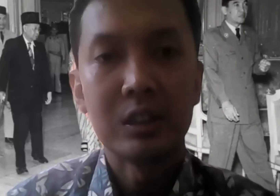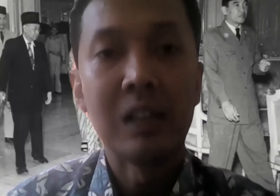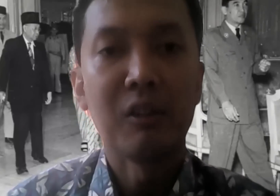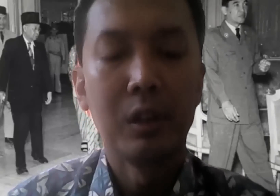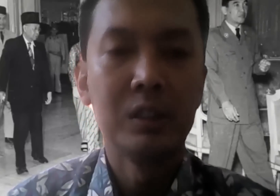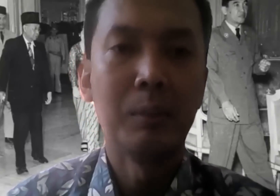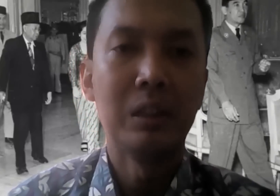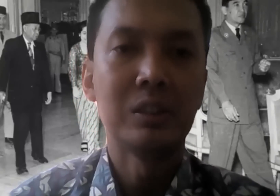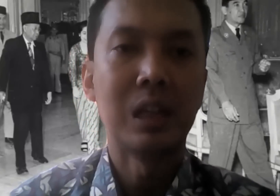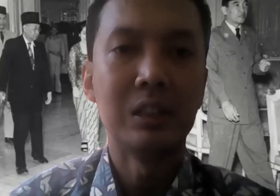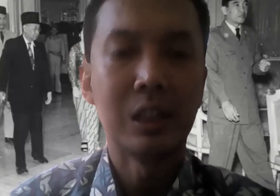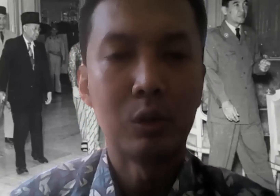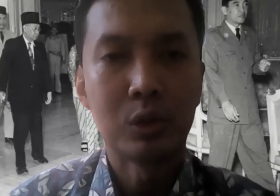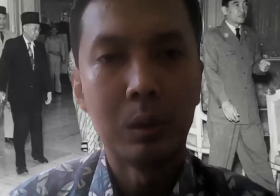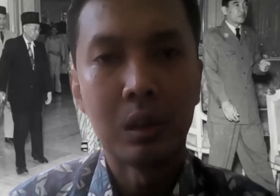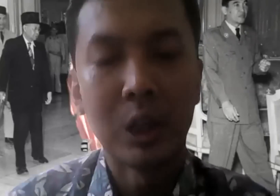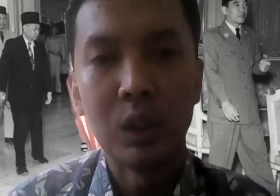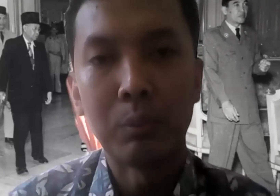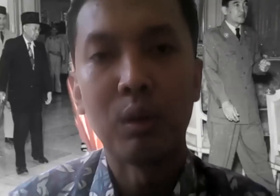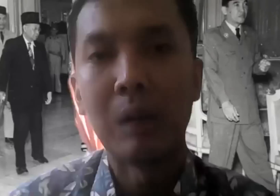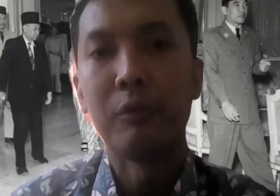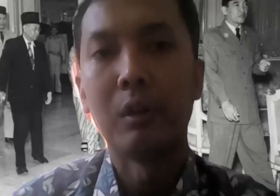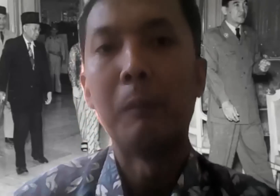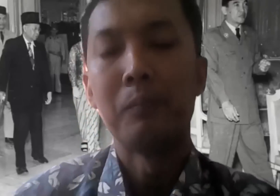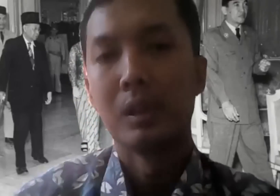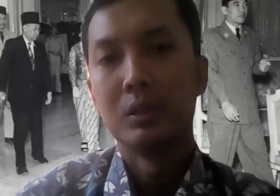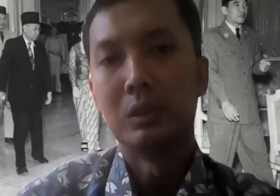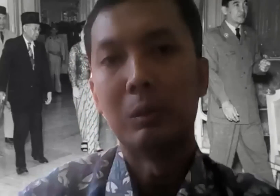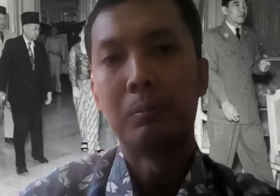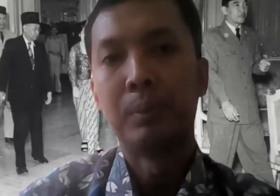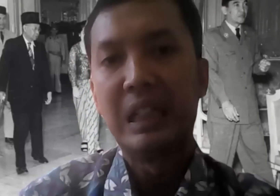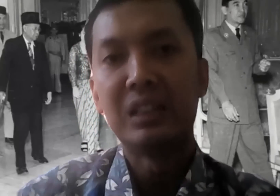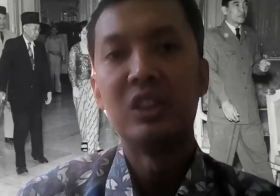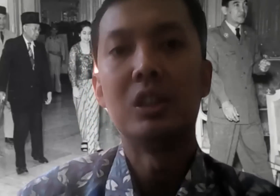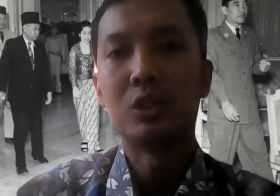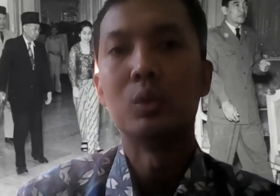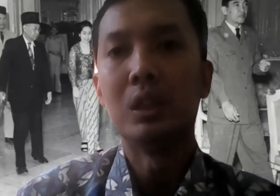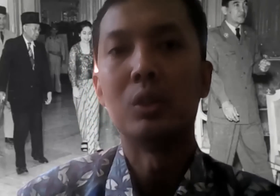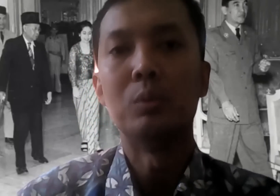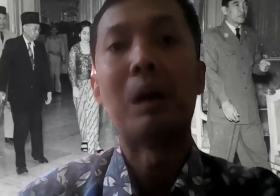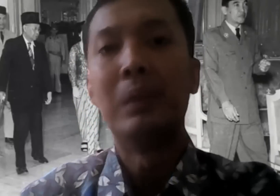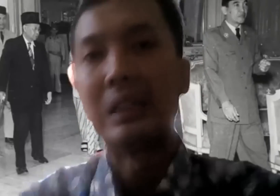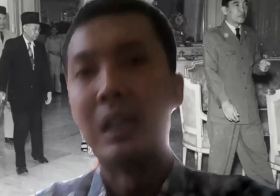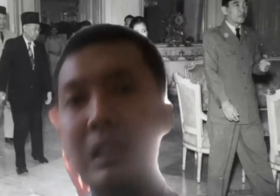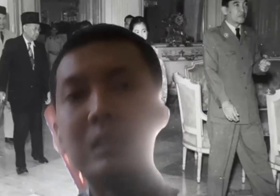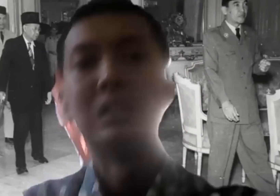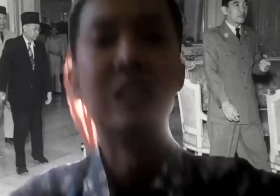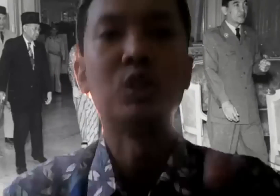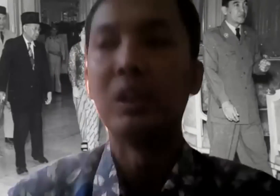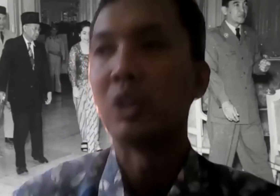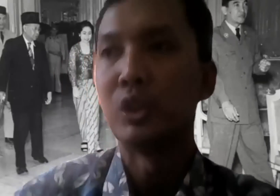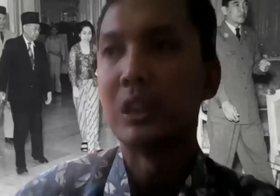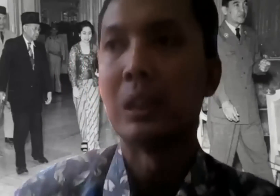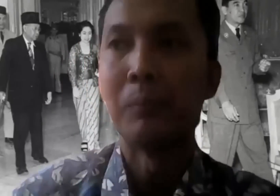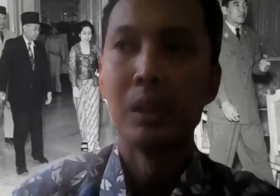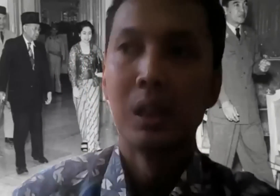PS Center for Disability Studies and also graduate program for, you know, bringing this issue into public, and it is